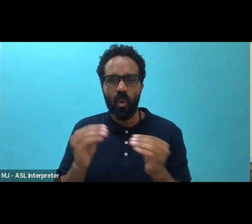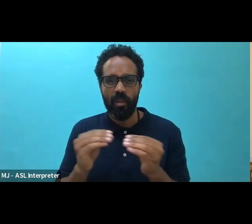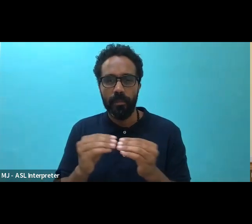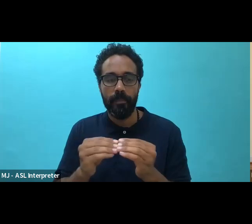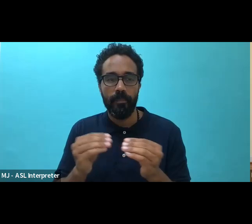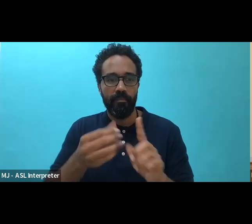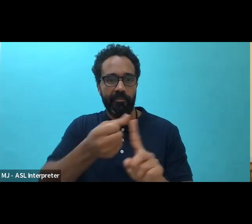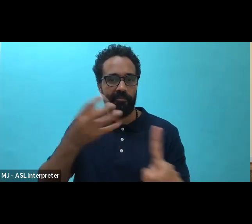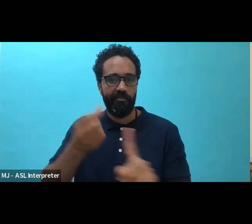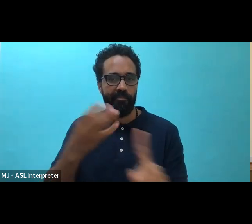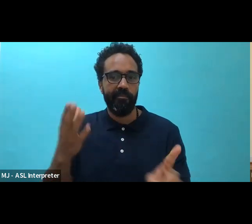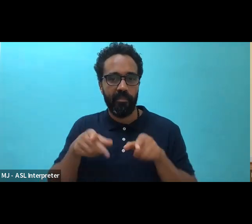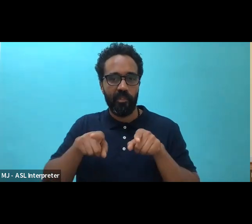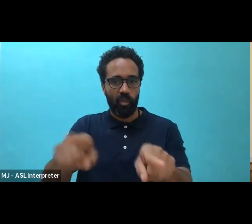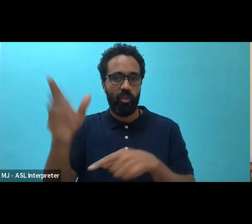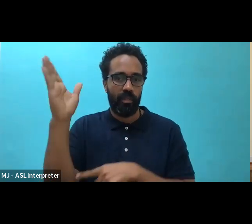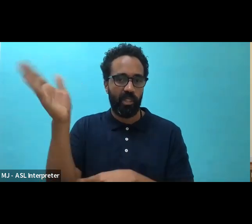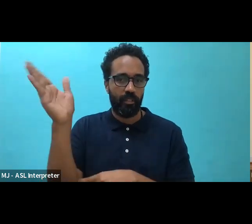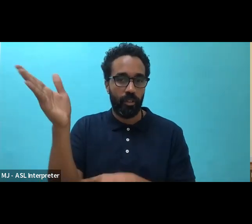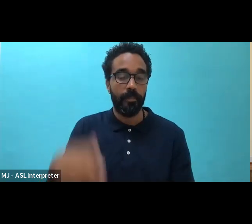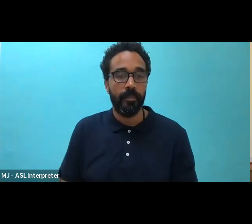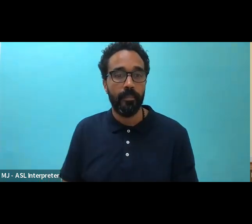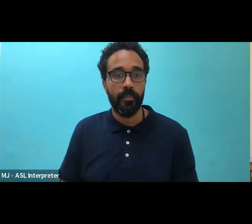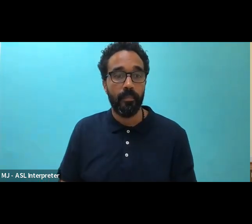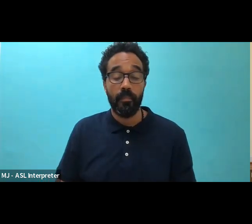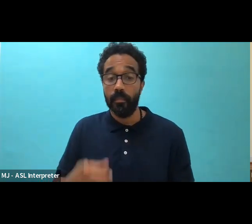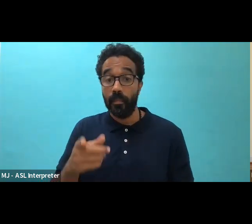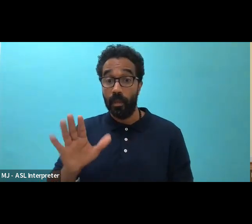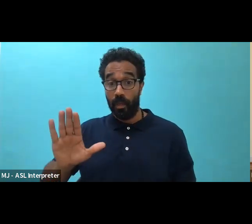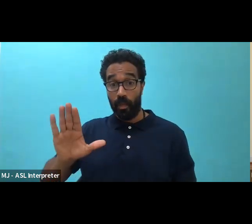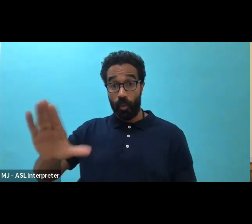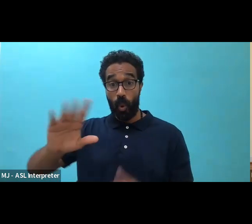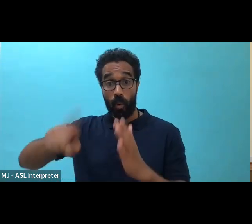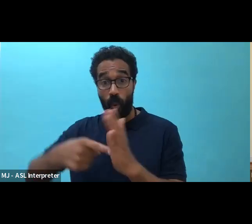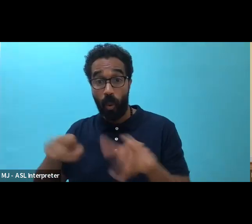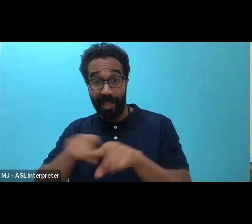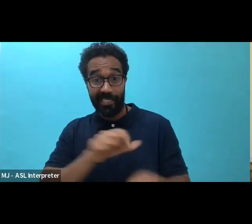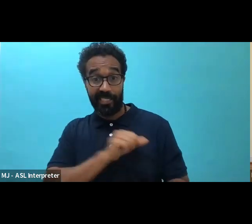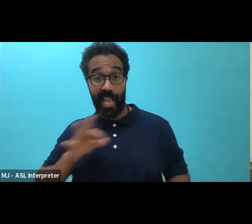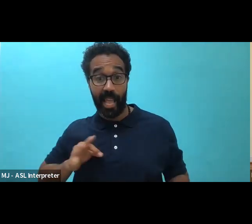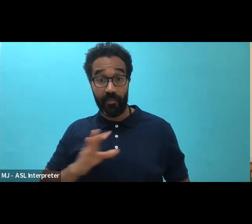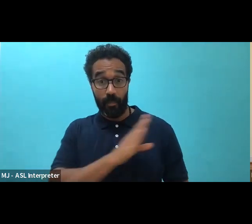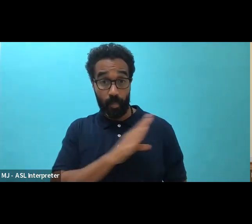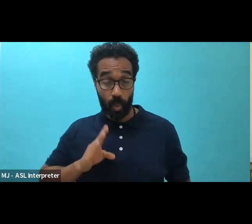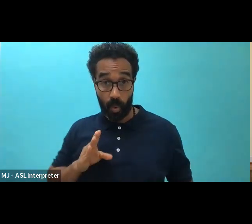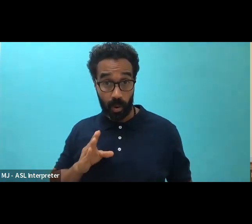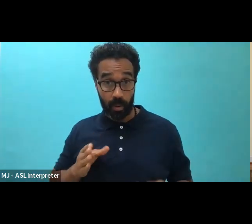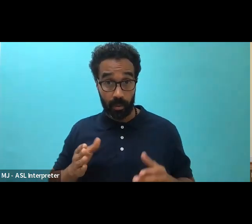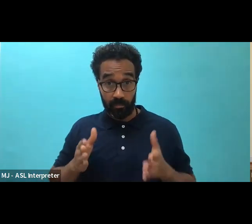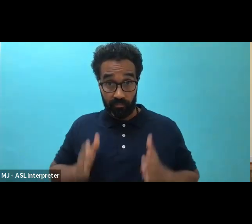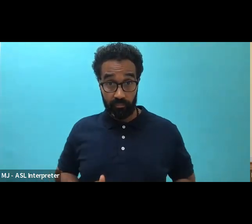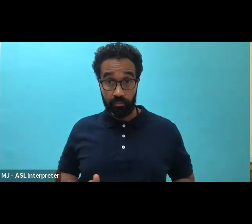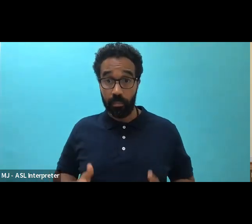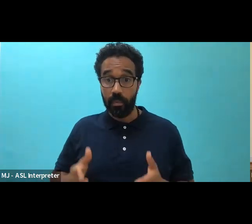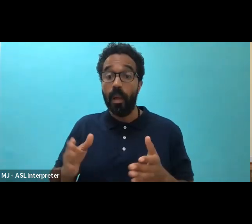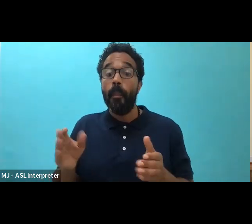further. Your most important role as a staff or board member is to promote people with